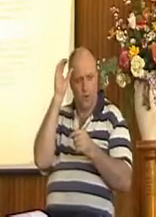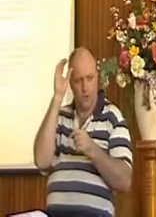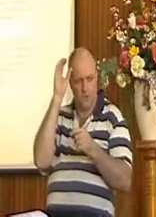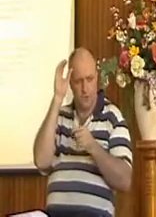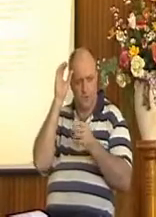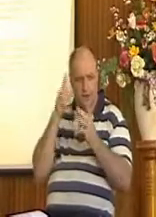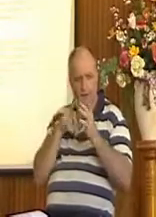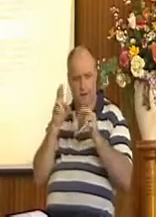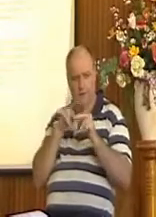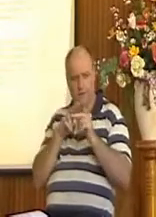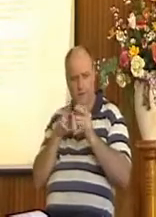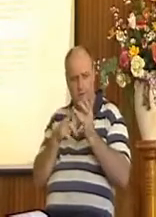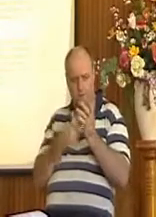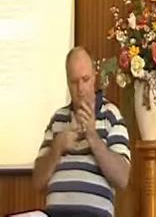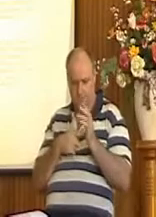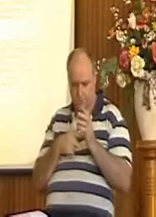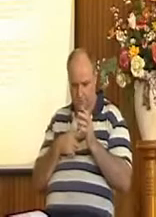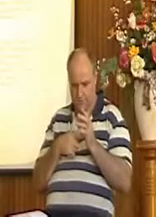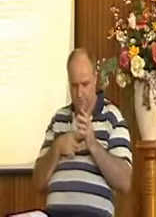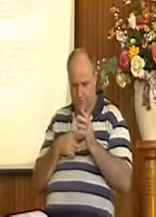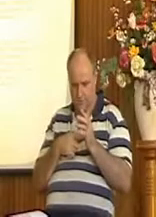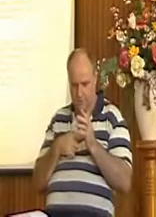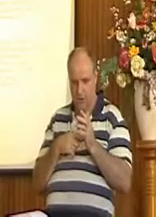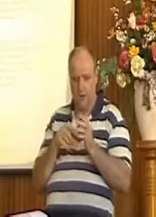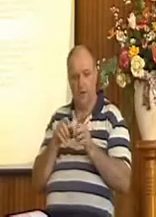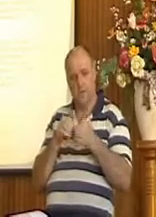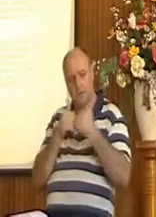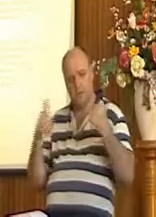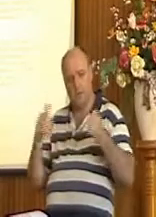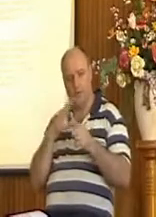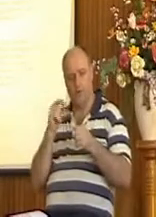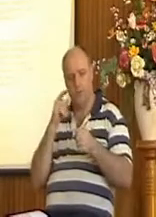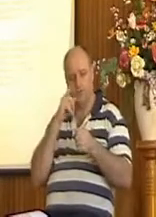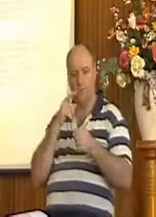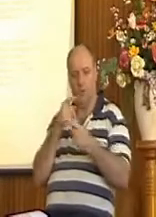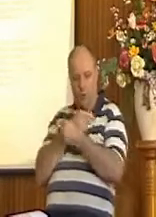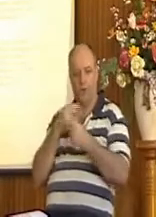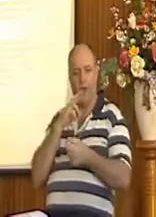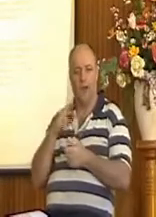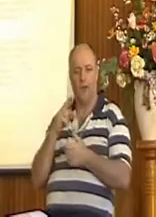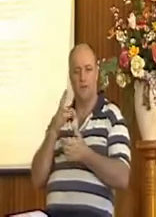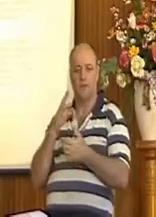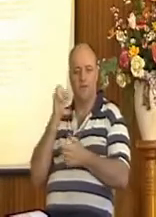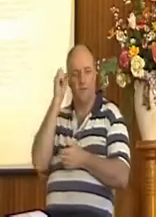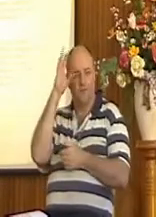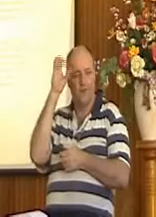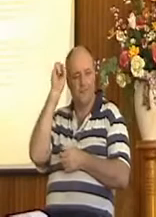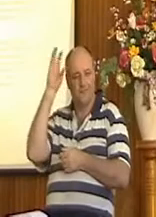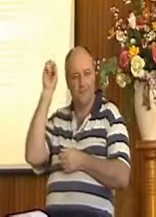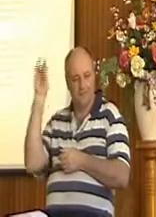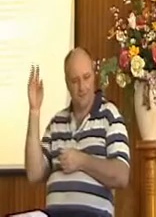It takes into account that we're forgetful people, and it provides a way for us to bring the things of Christ